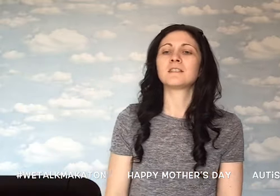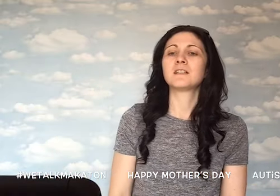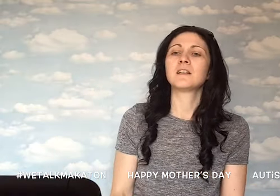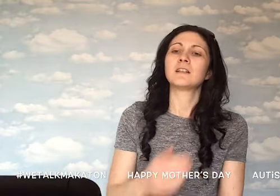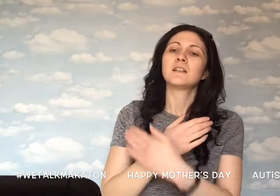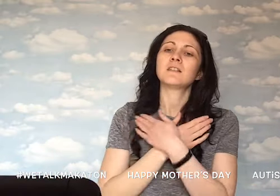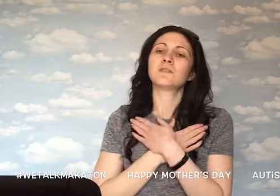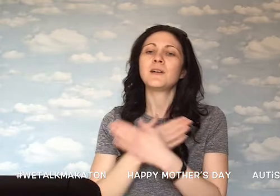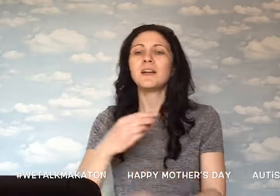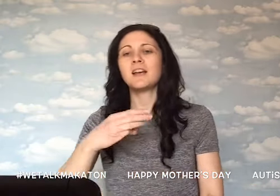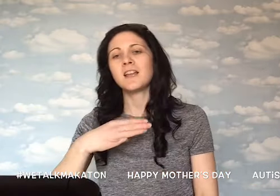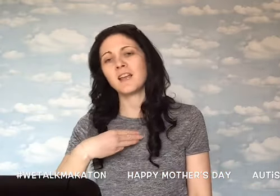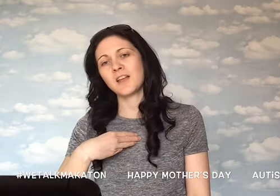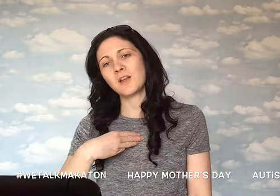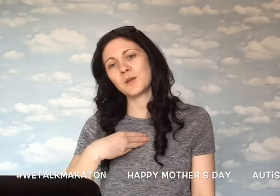You love the way I am.